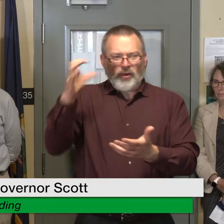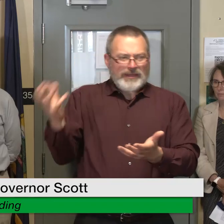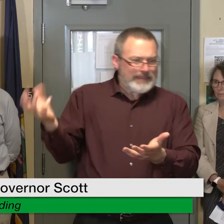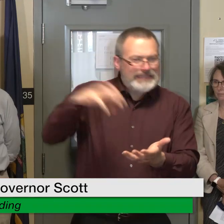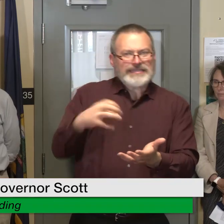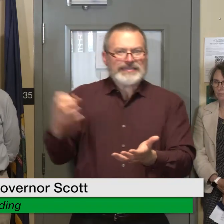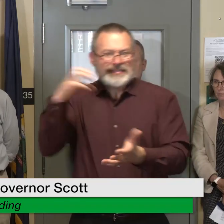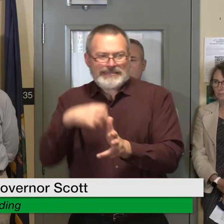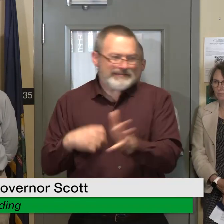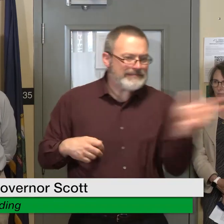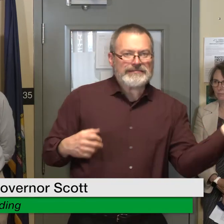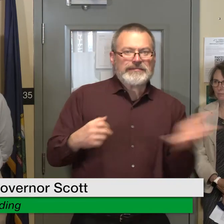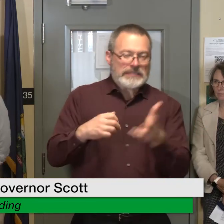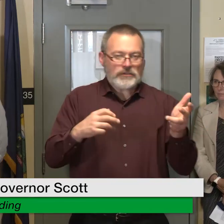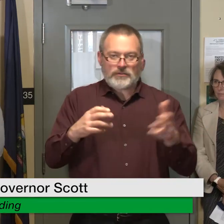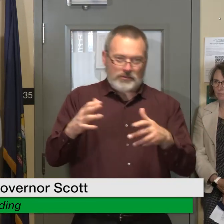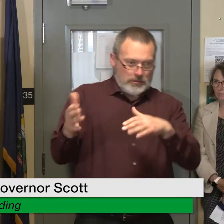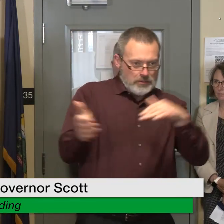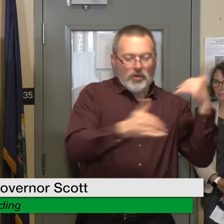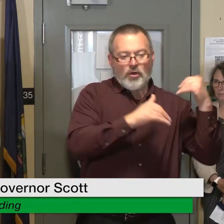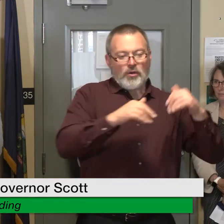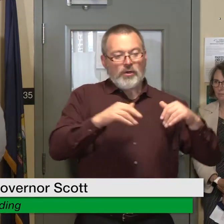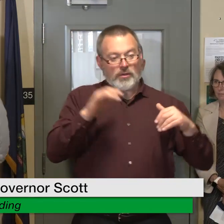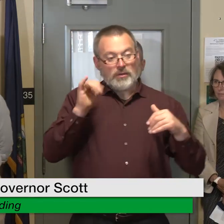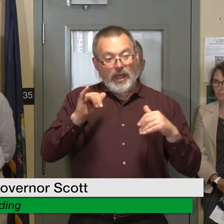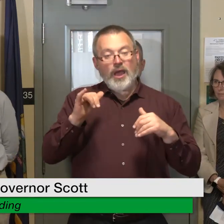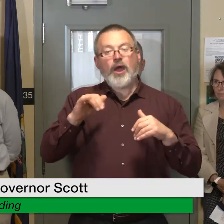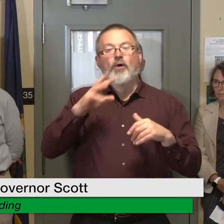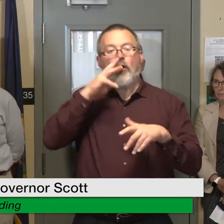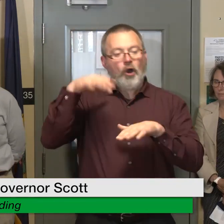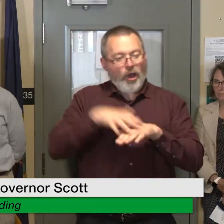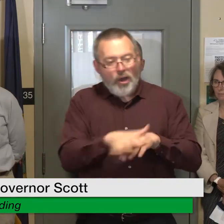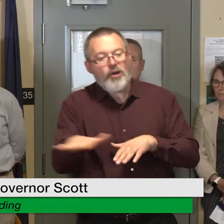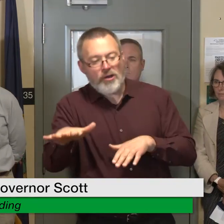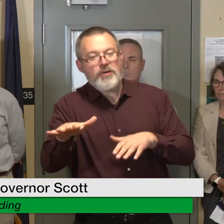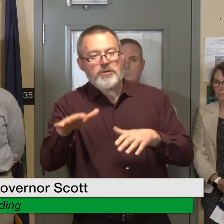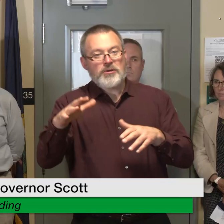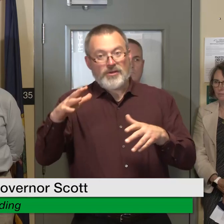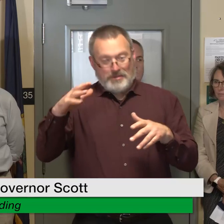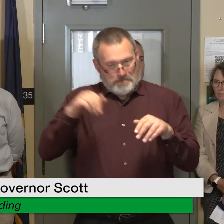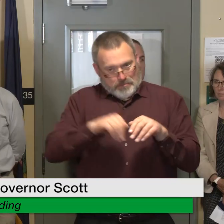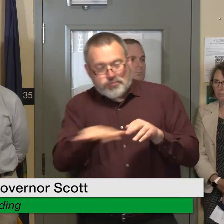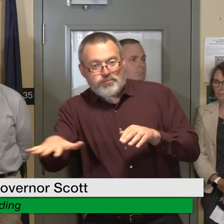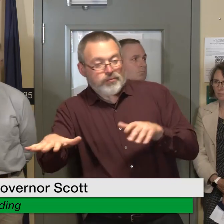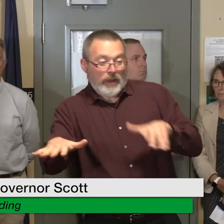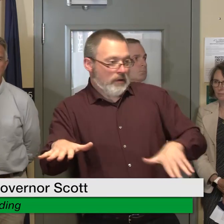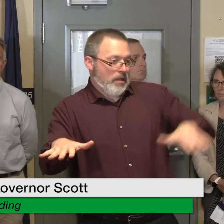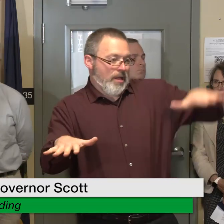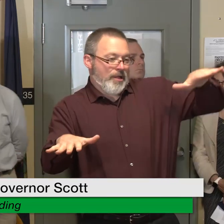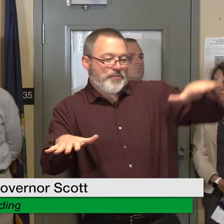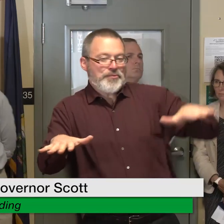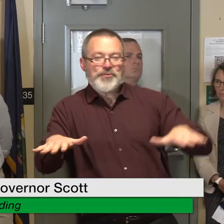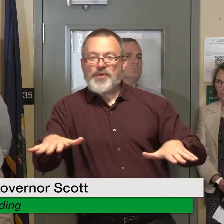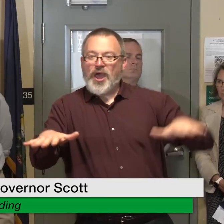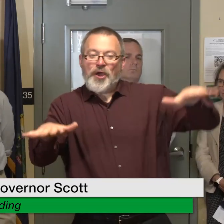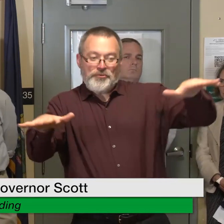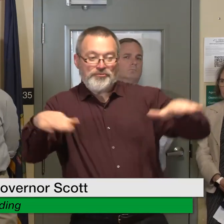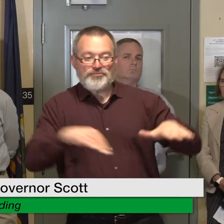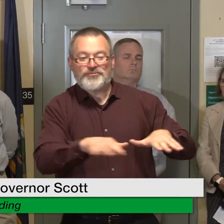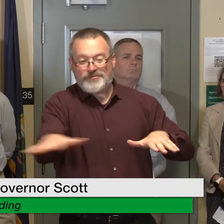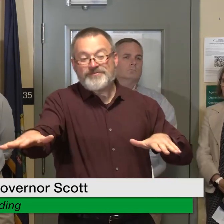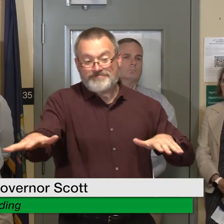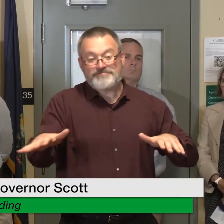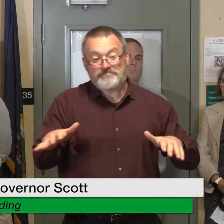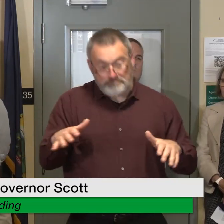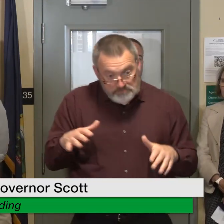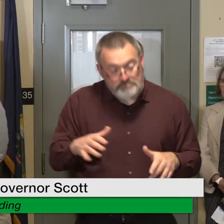to significantly reduce downstream flood elevations. And I was pleased to read earlier this week that the City of Montpelier and